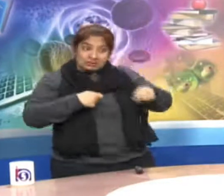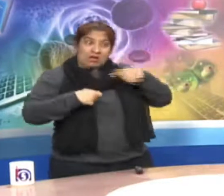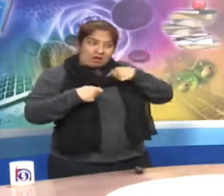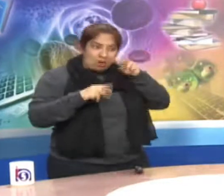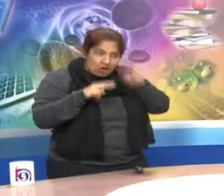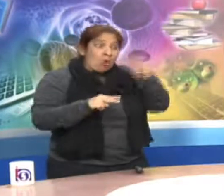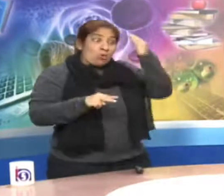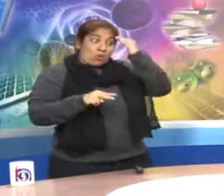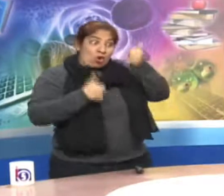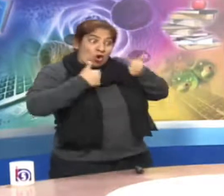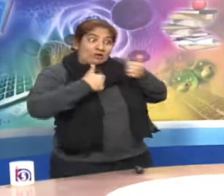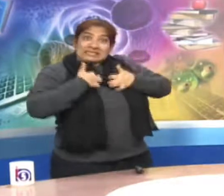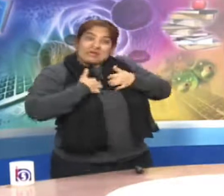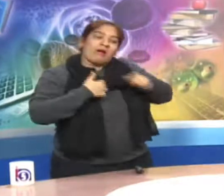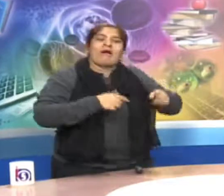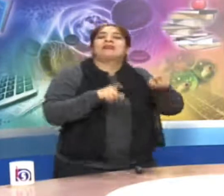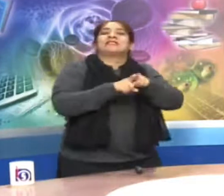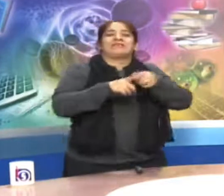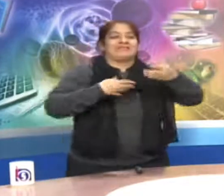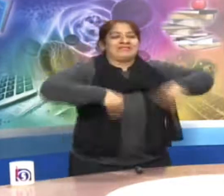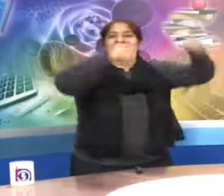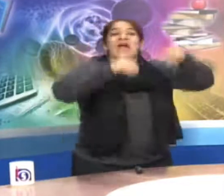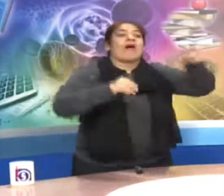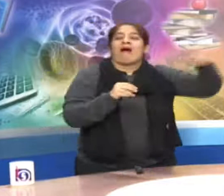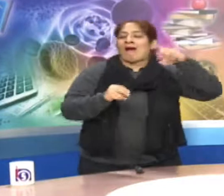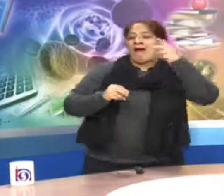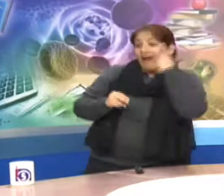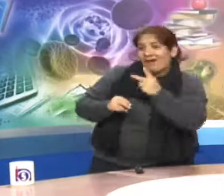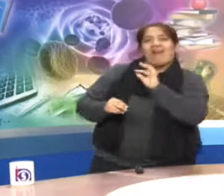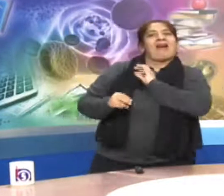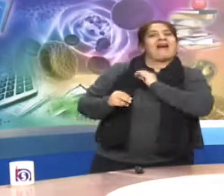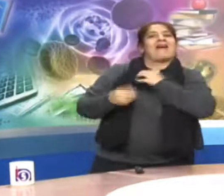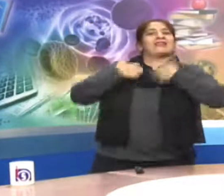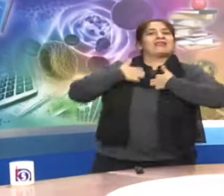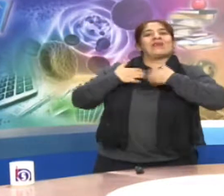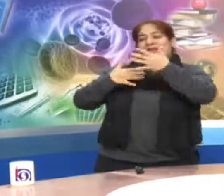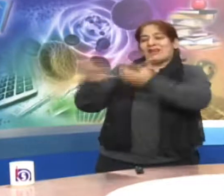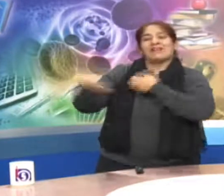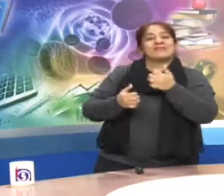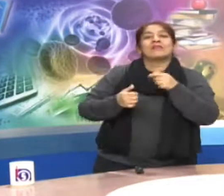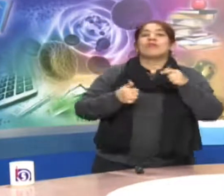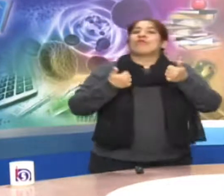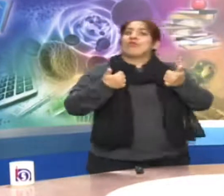And the interest is very important for the survival of the business.